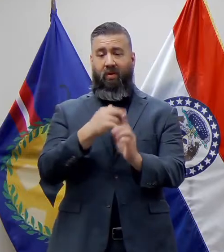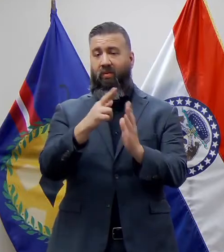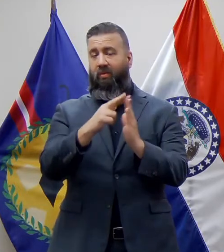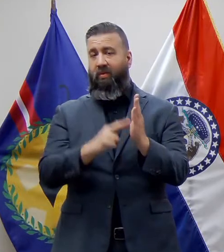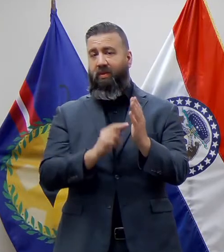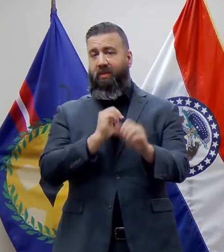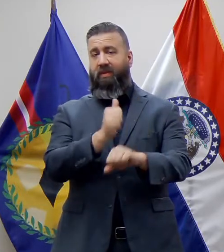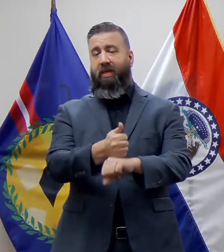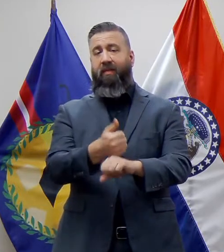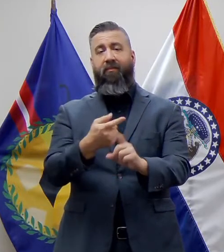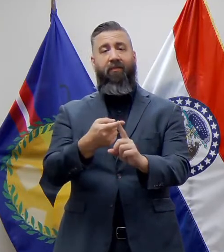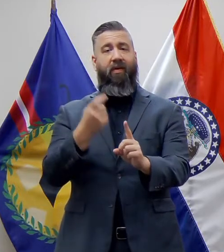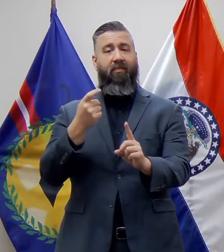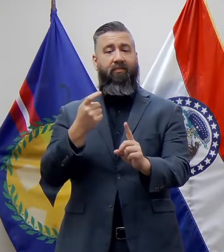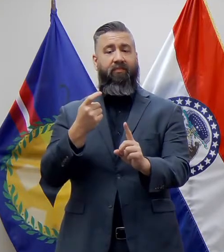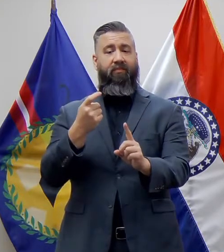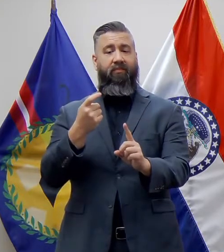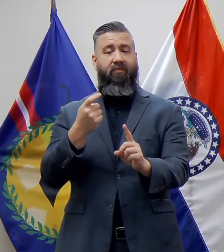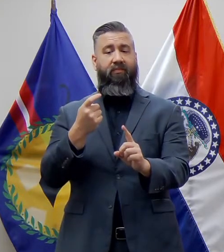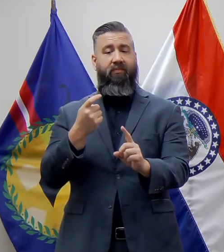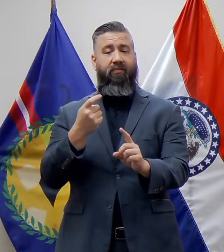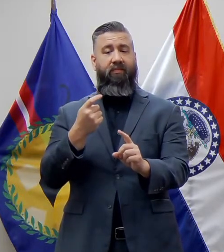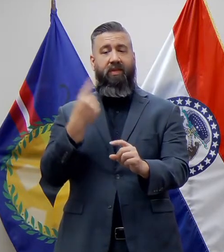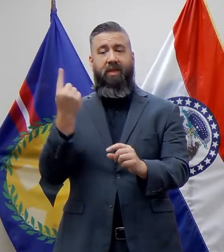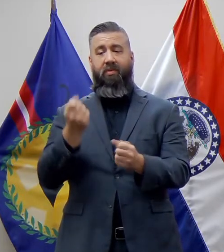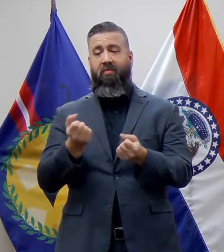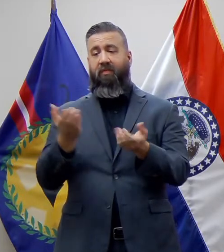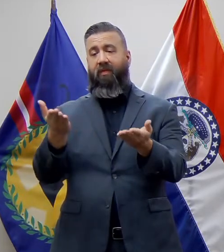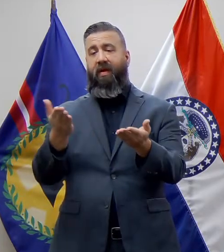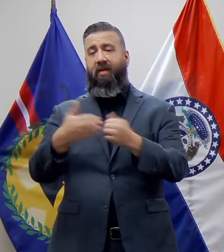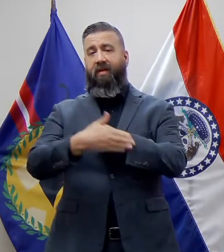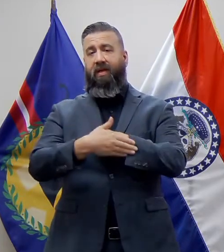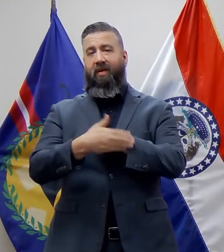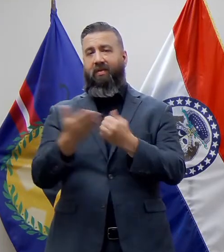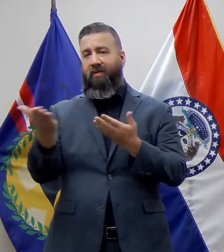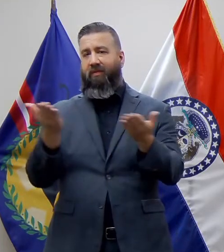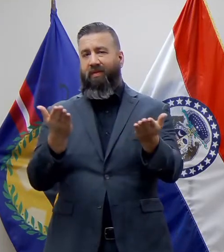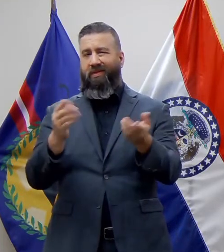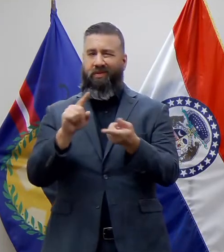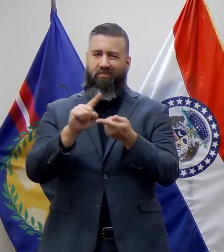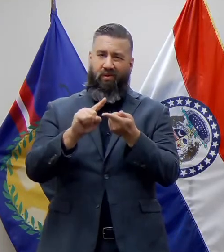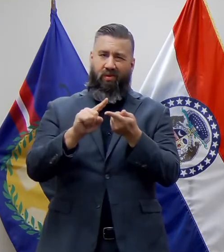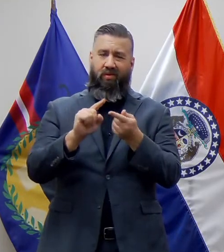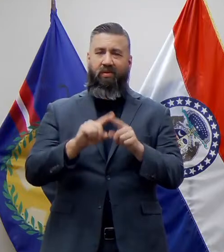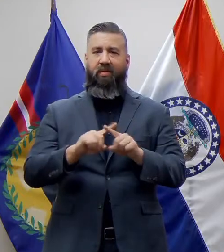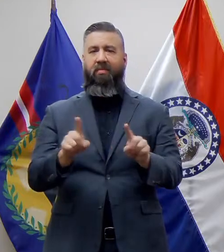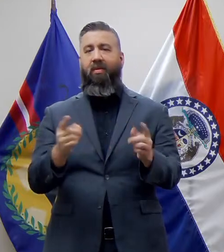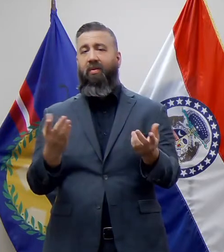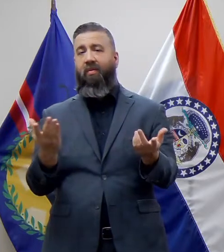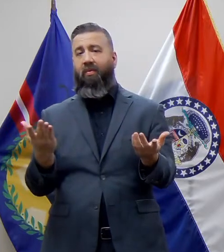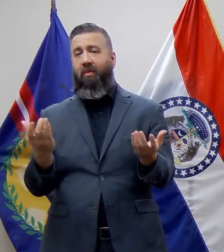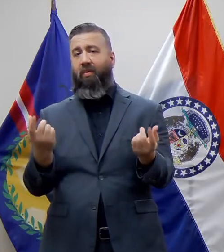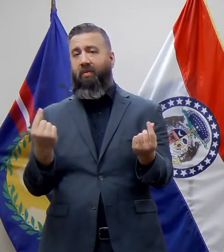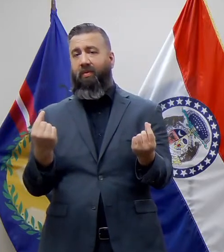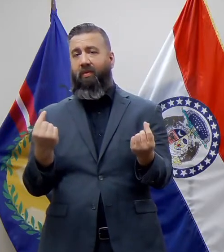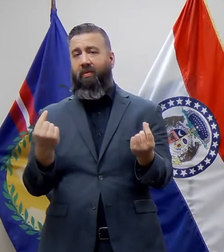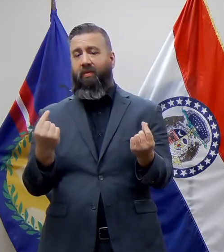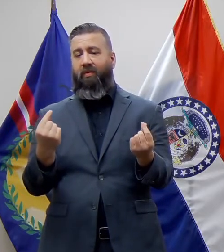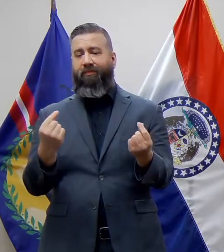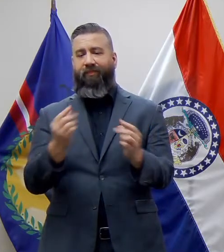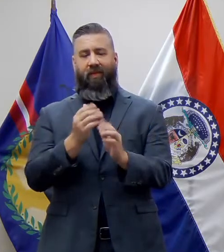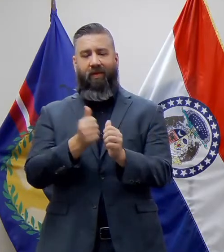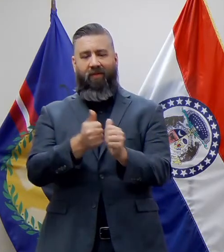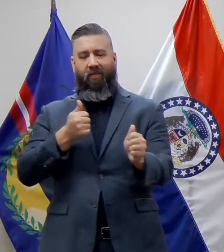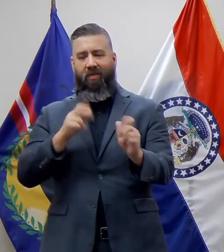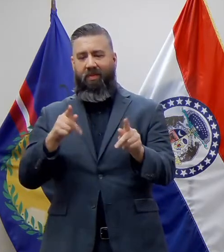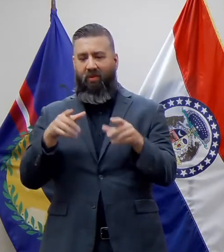from someone who's providing a county service is relatively small. What we want to do is avoid crowding in the waiting